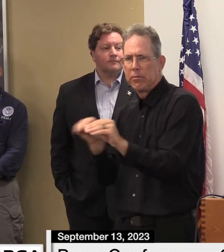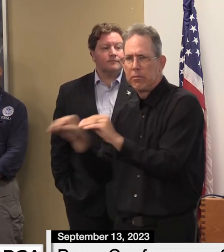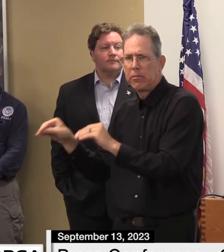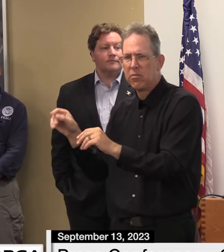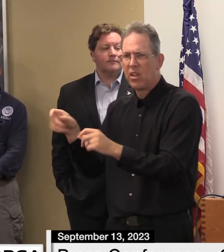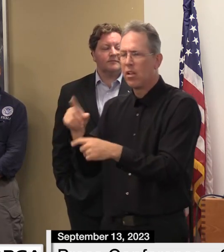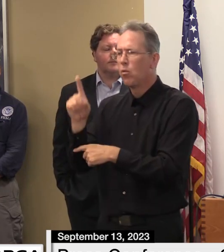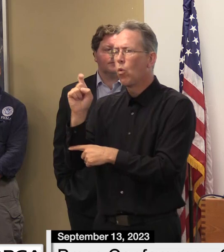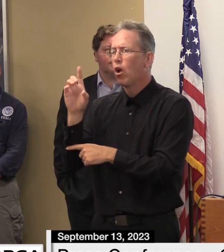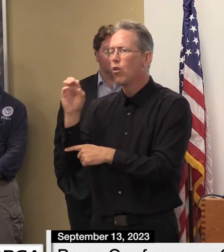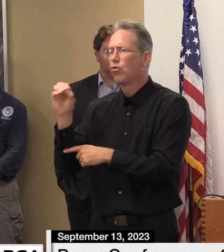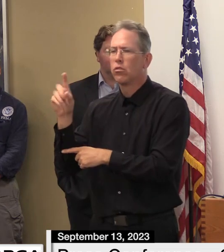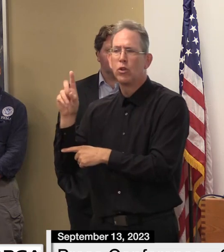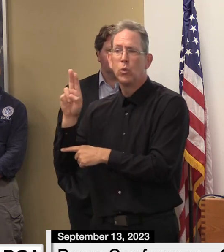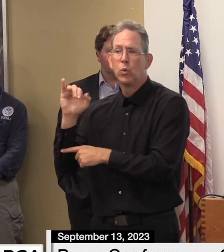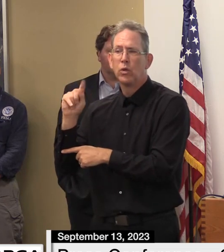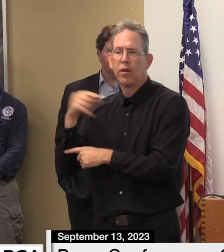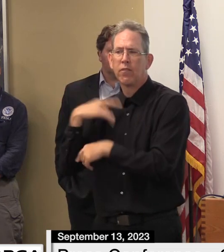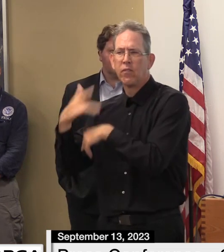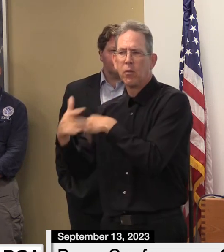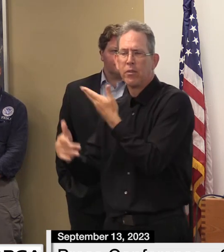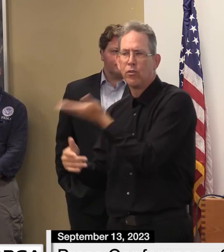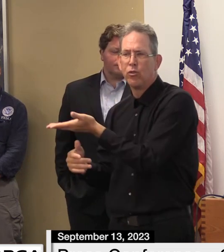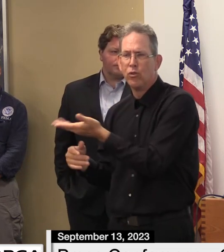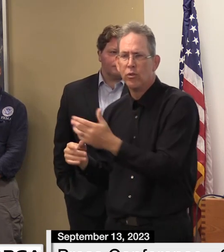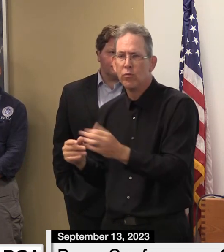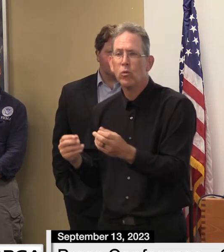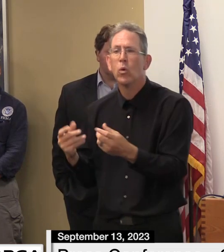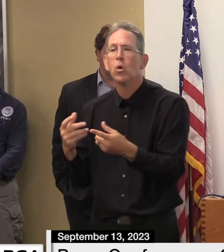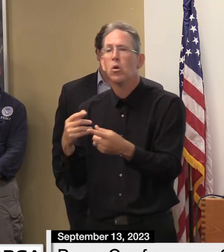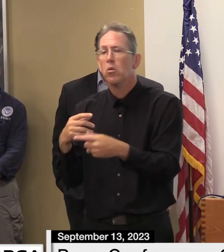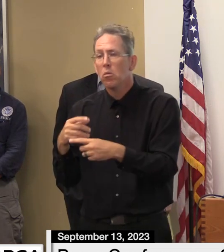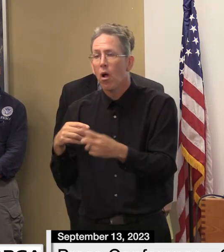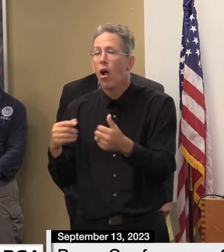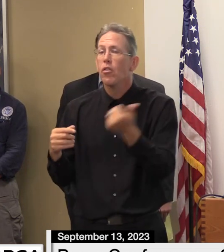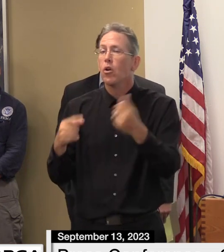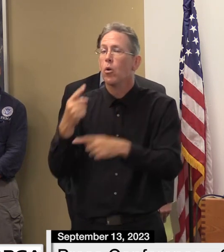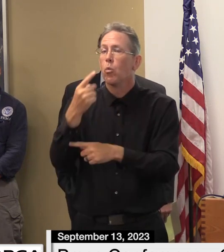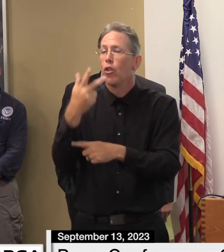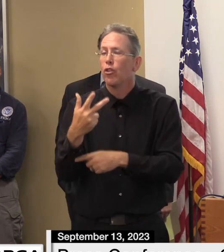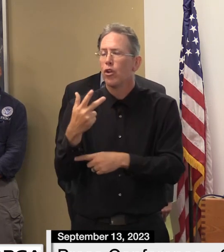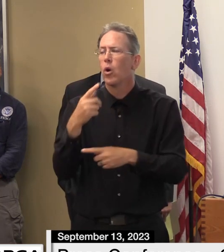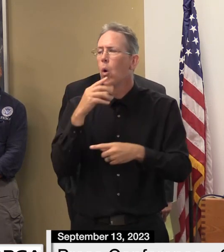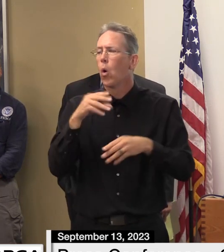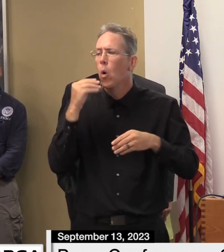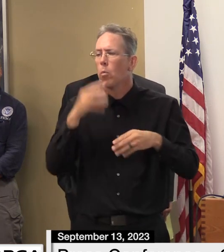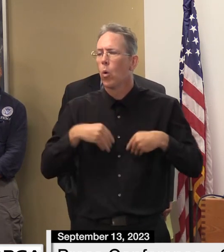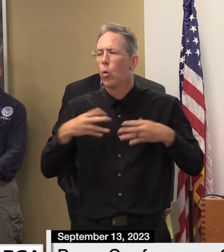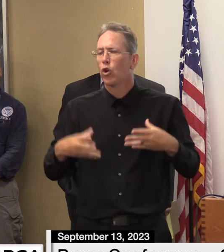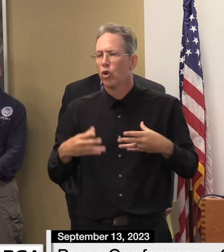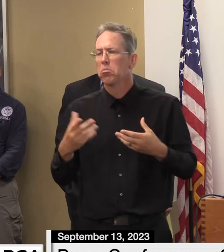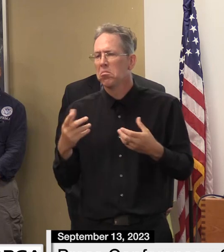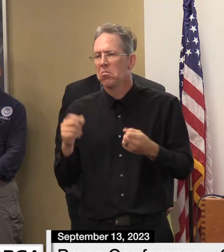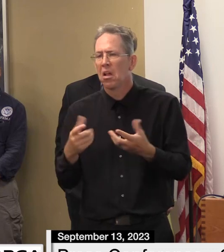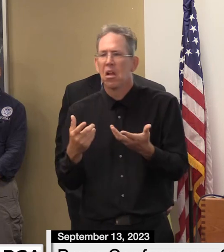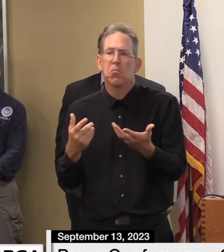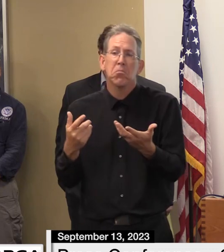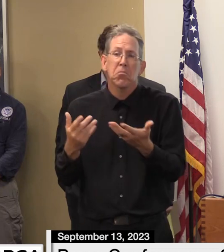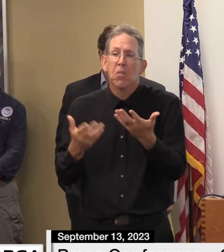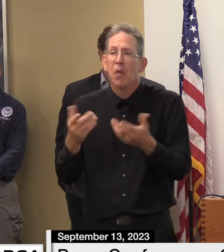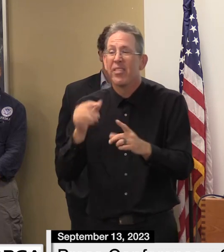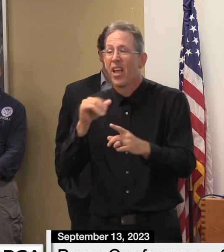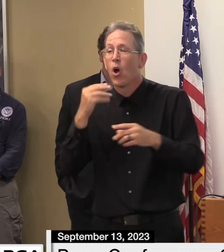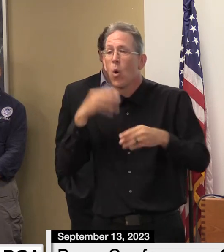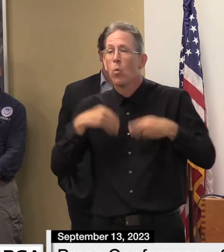here. The other third of the units will go toward home ownership. That may be an expansion of a